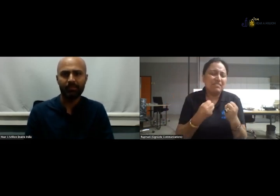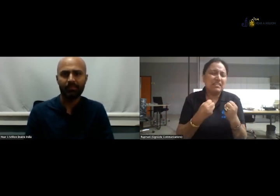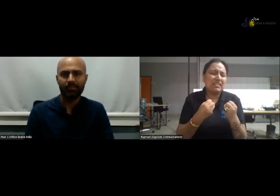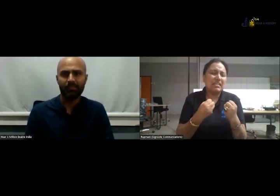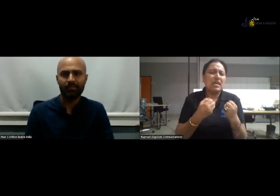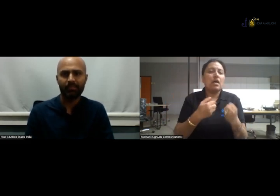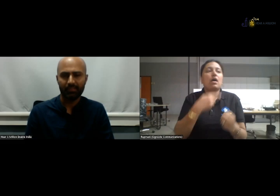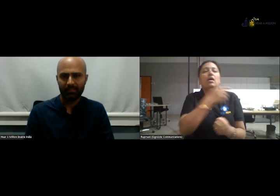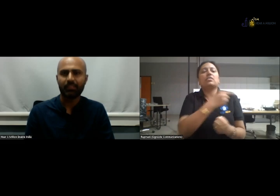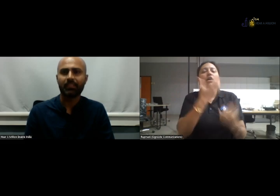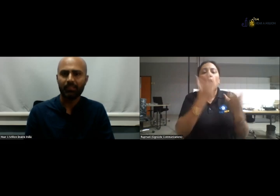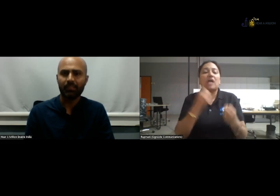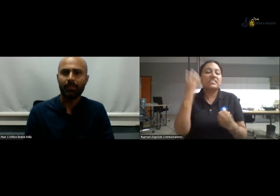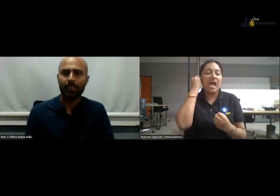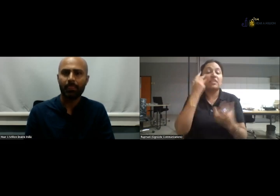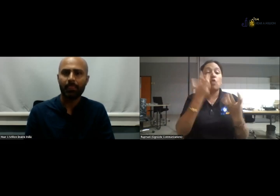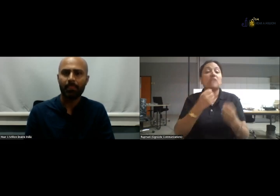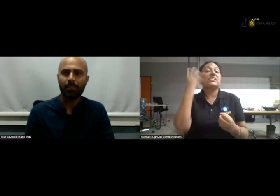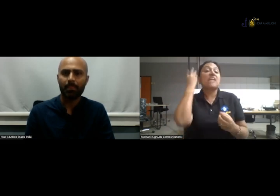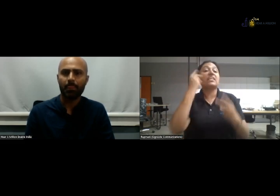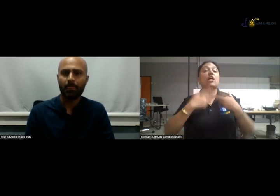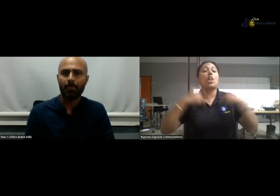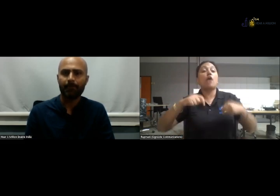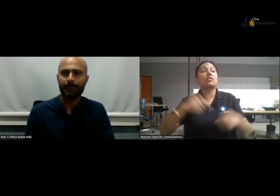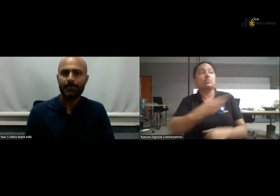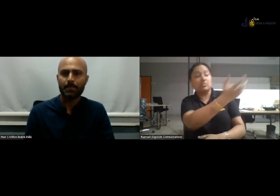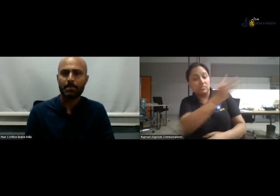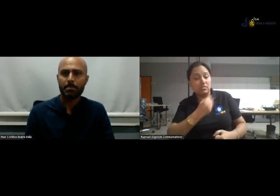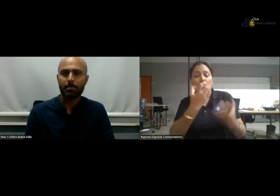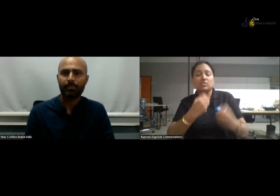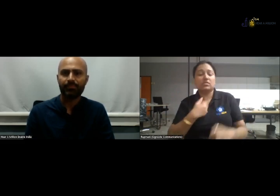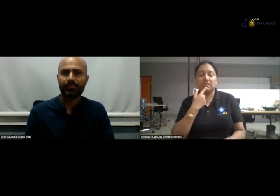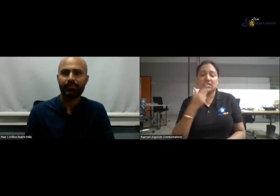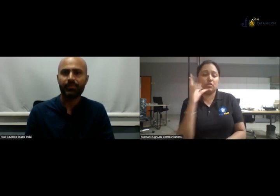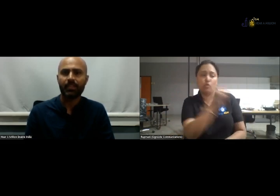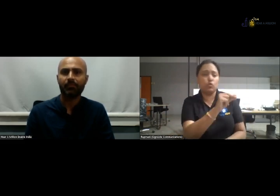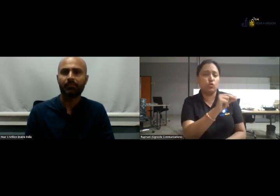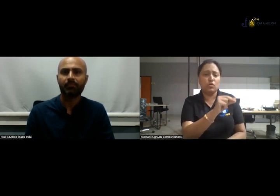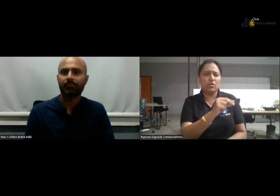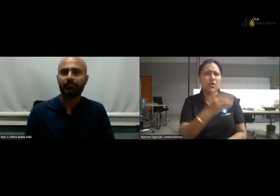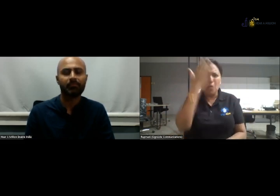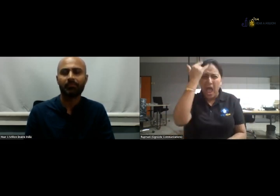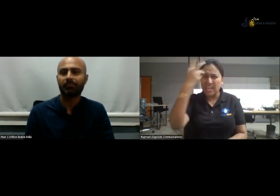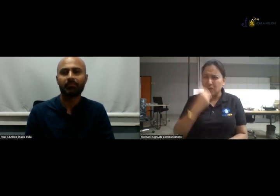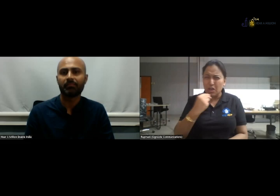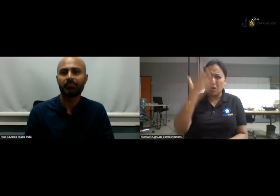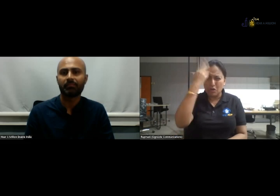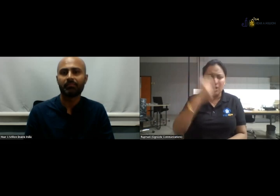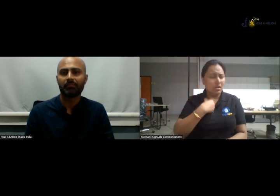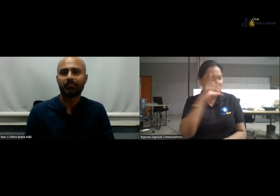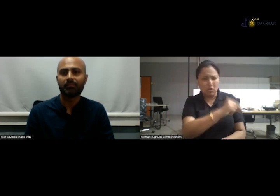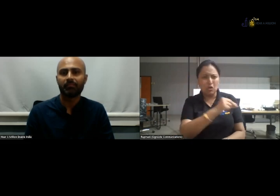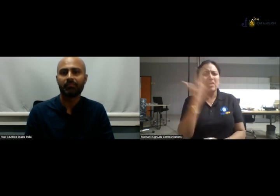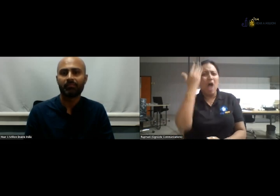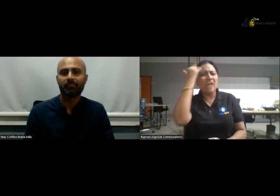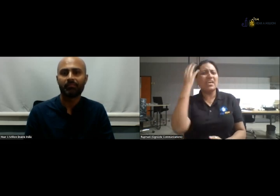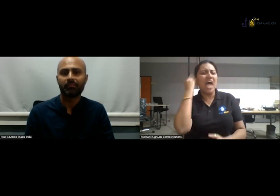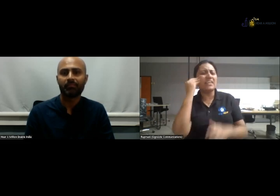In Signable Communications, we, get so many problems, from different people.